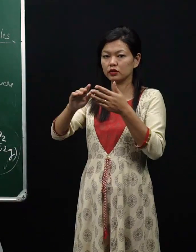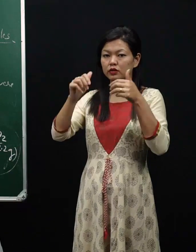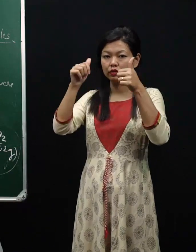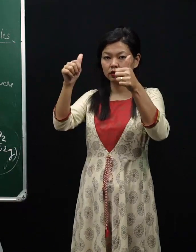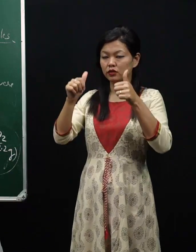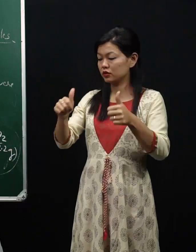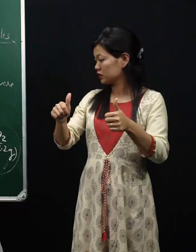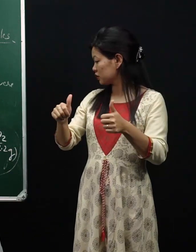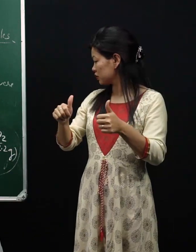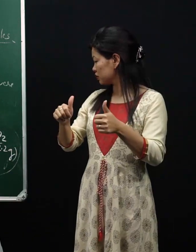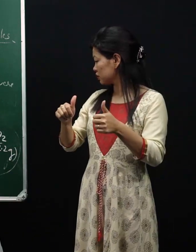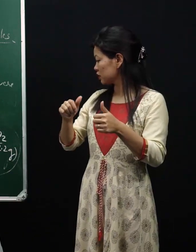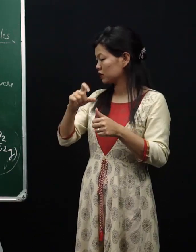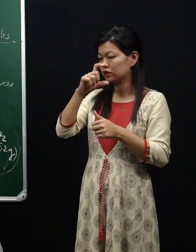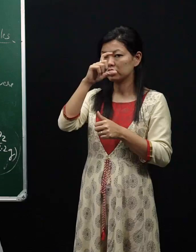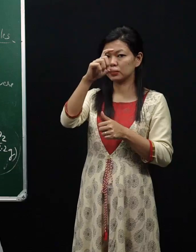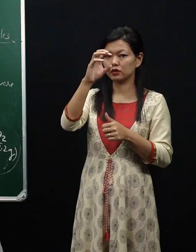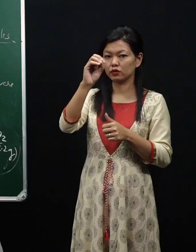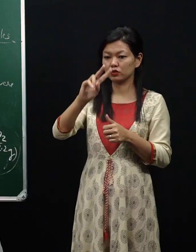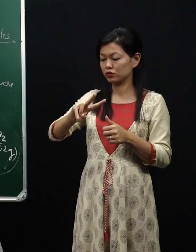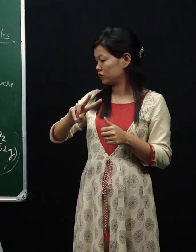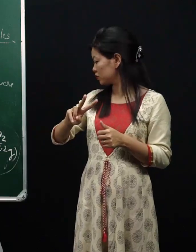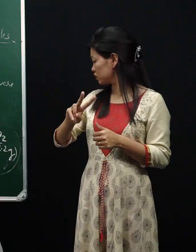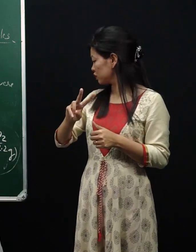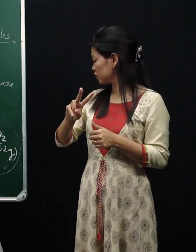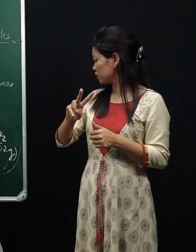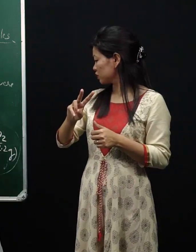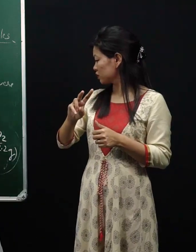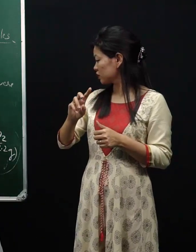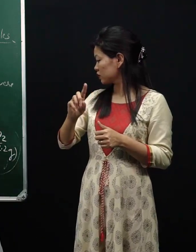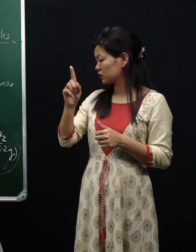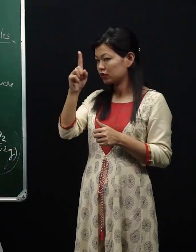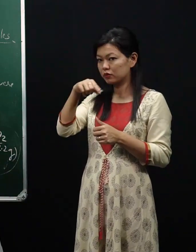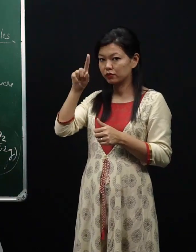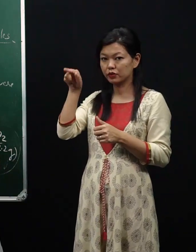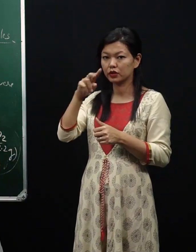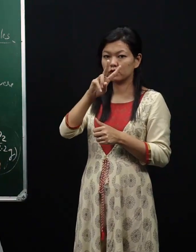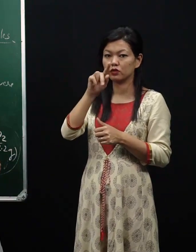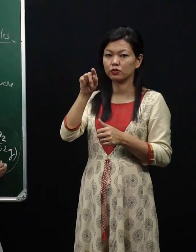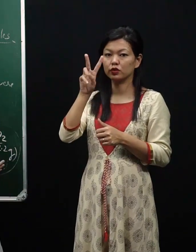2.2 gram, and then we will also get water 0.9 gram.